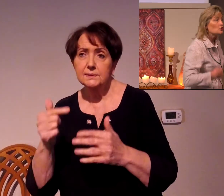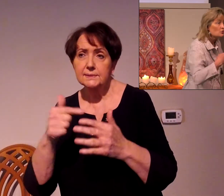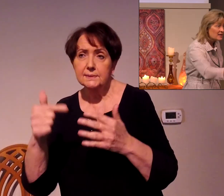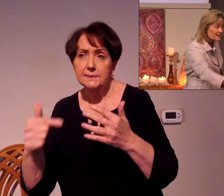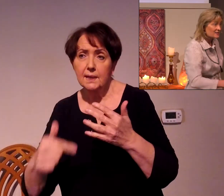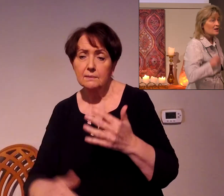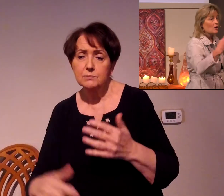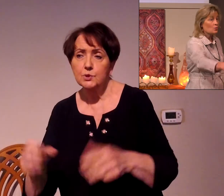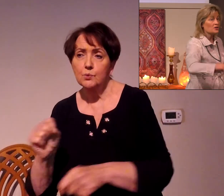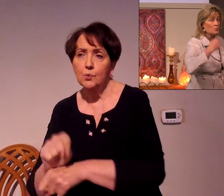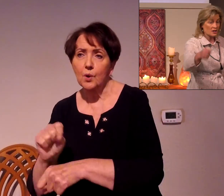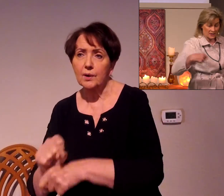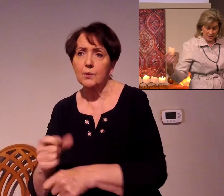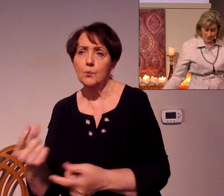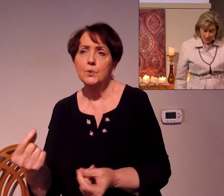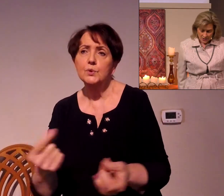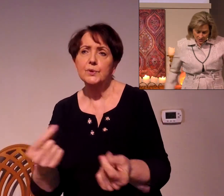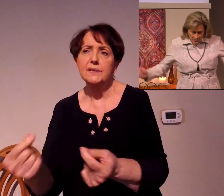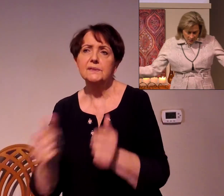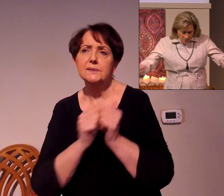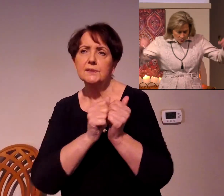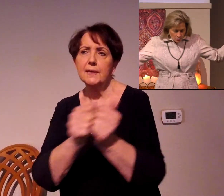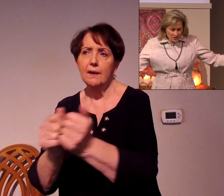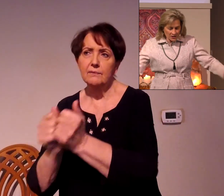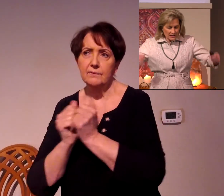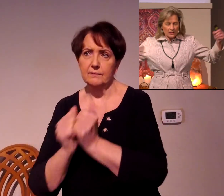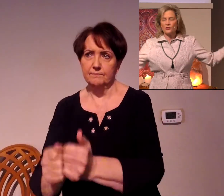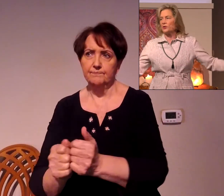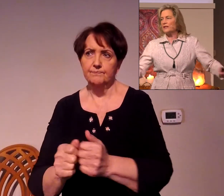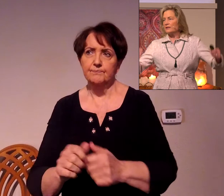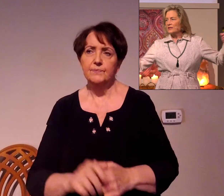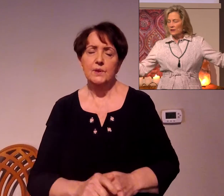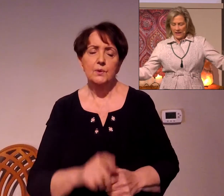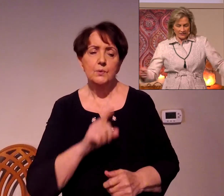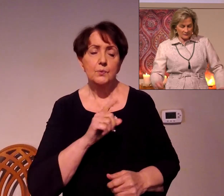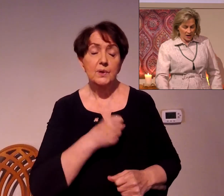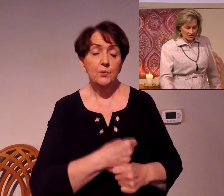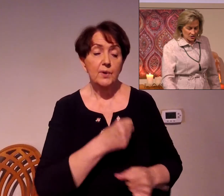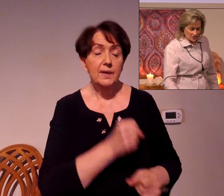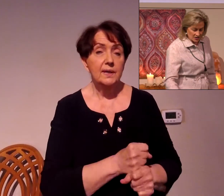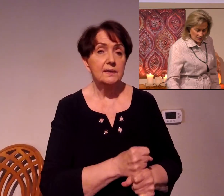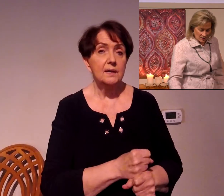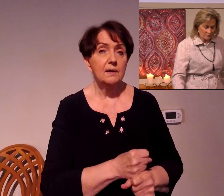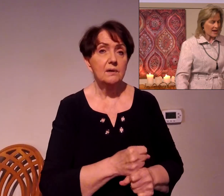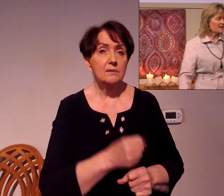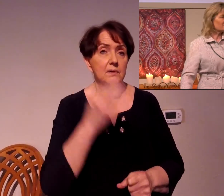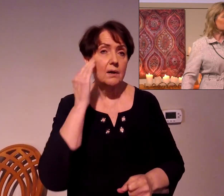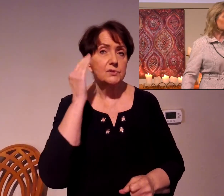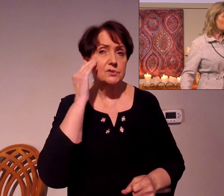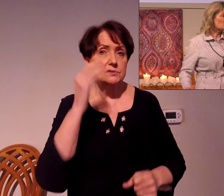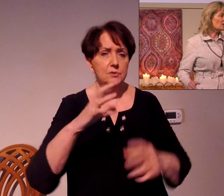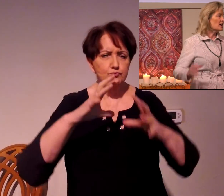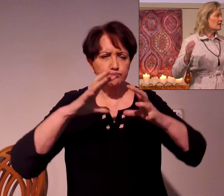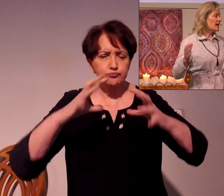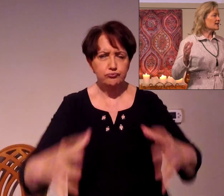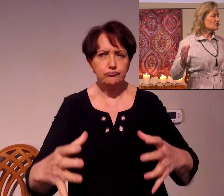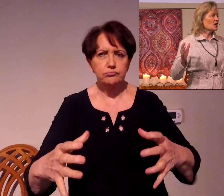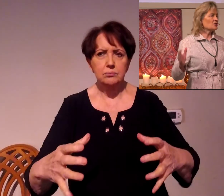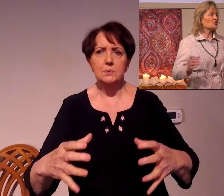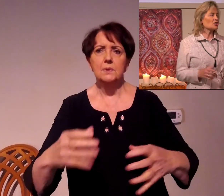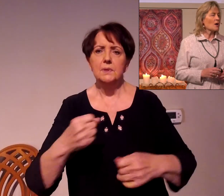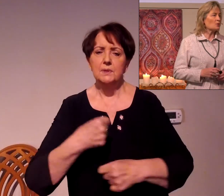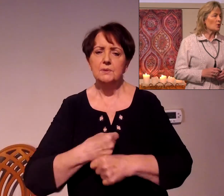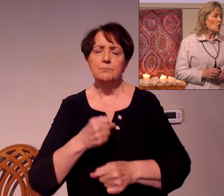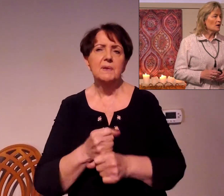to do this with one another so that we really create this collective consciousness of manifestation that